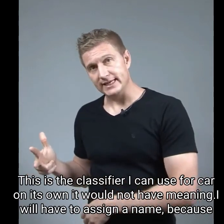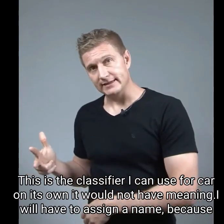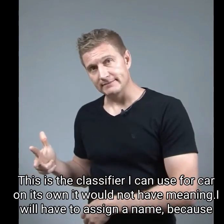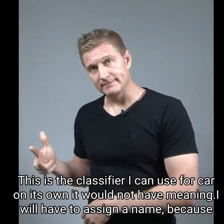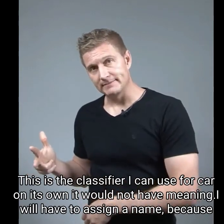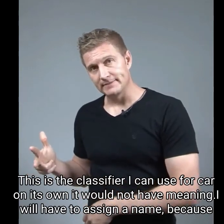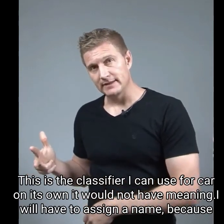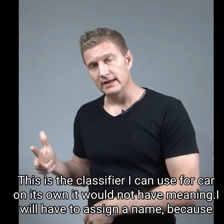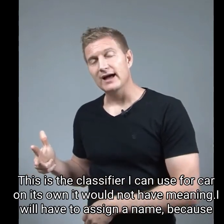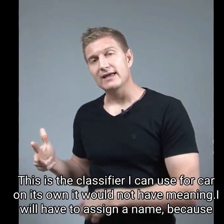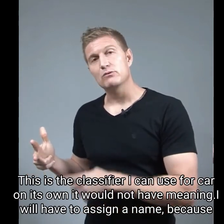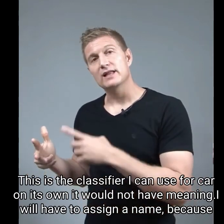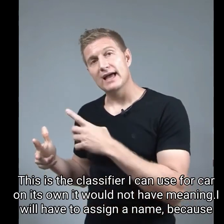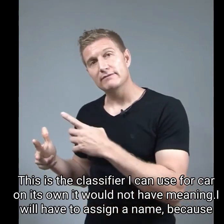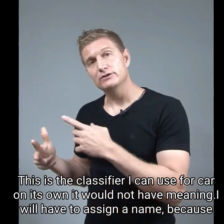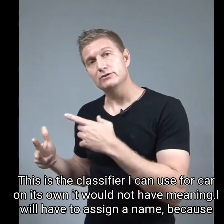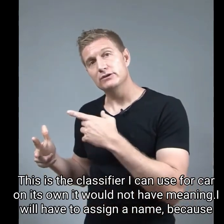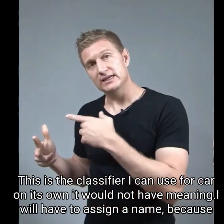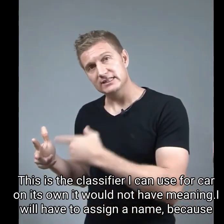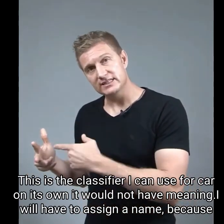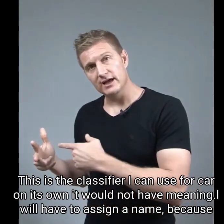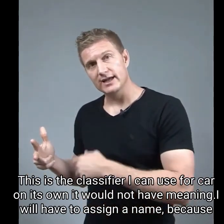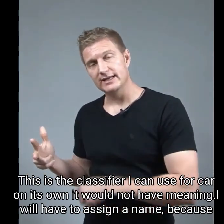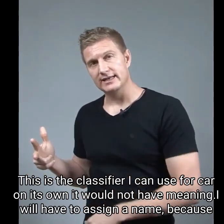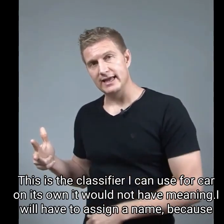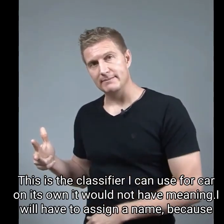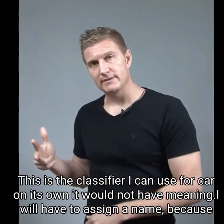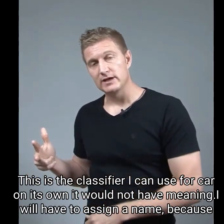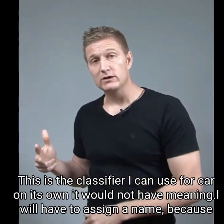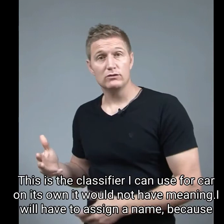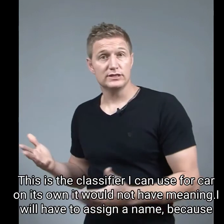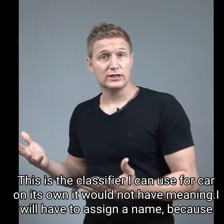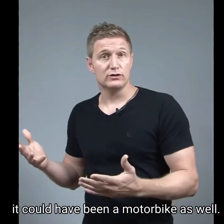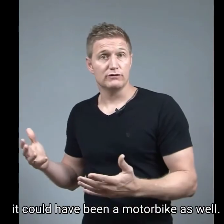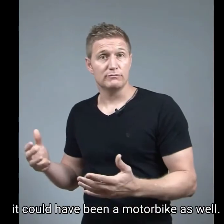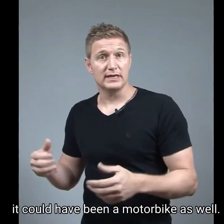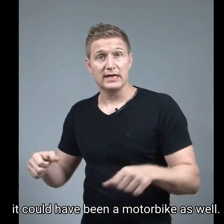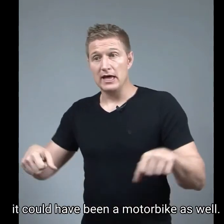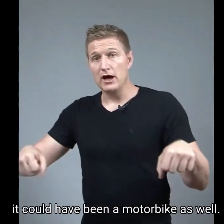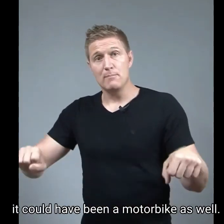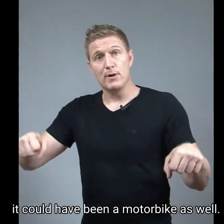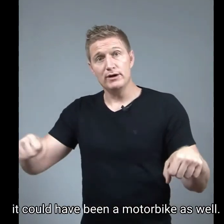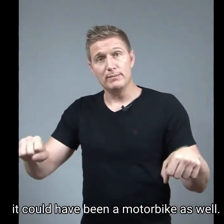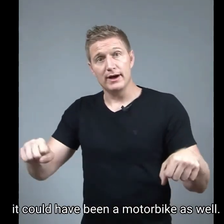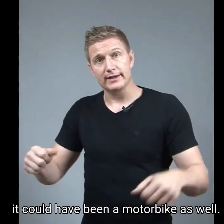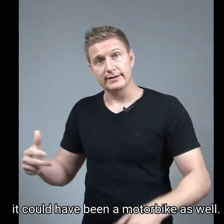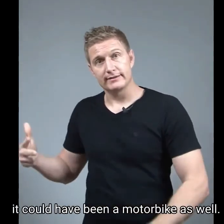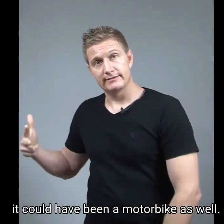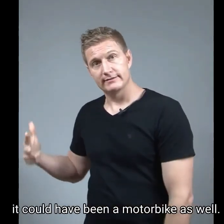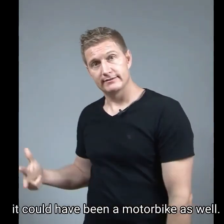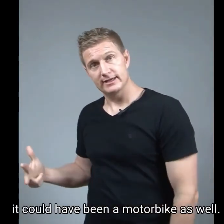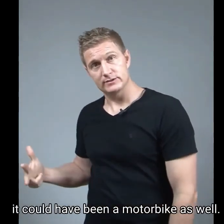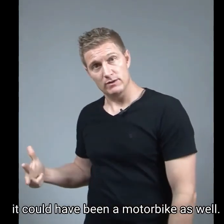meaning. I will have to assign a name. Of course, it could have been a motorbike as